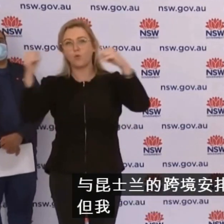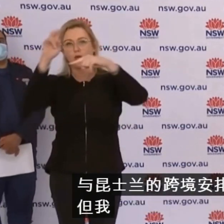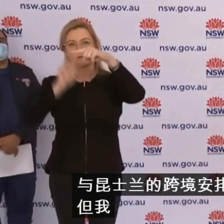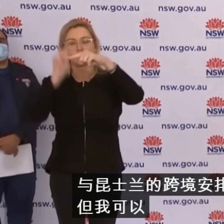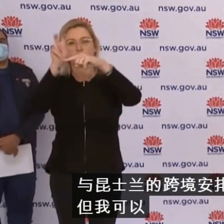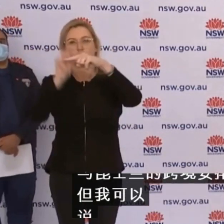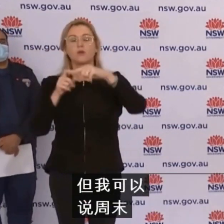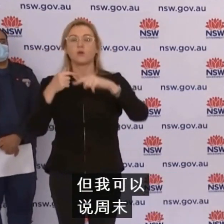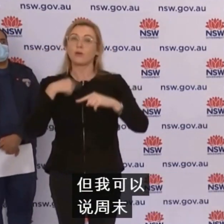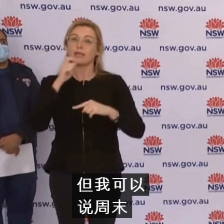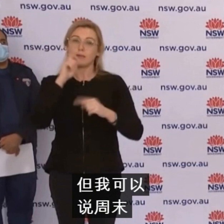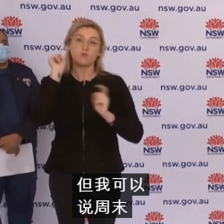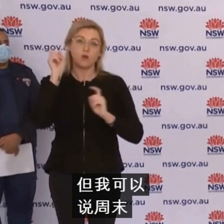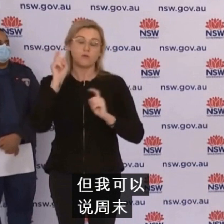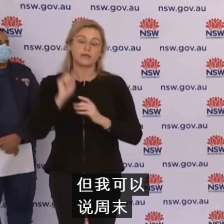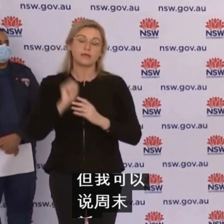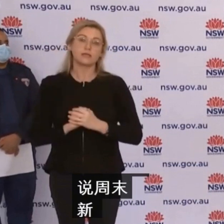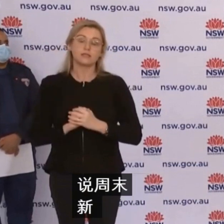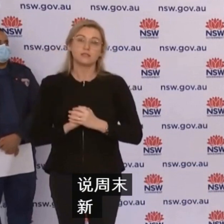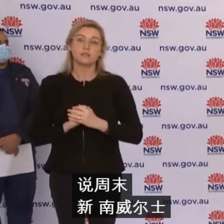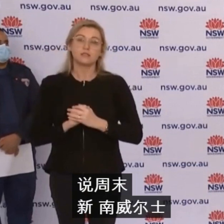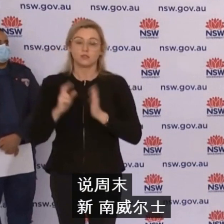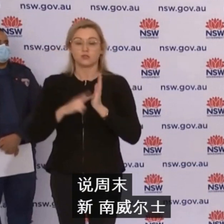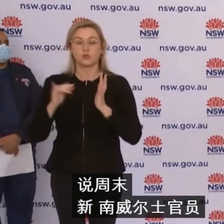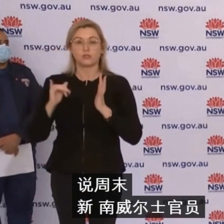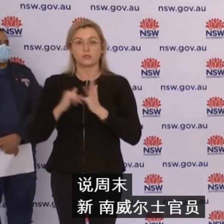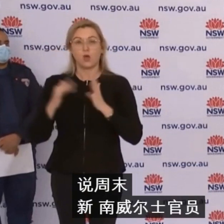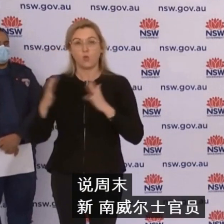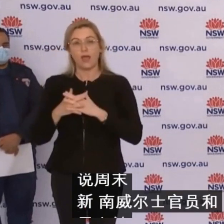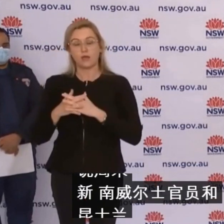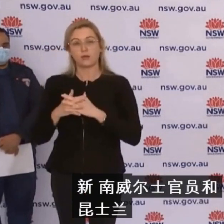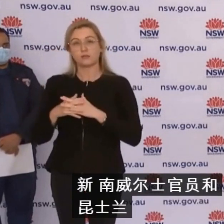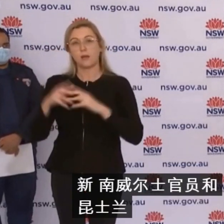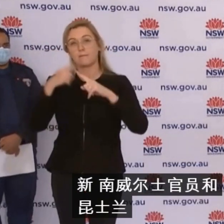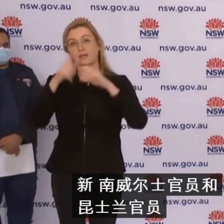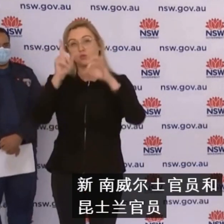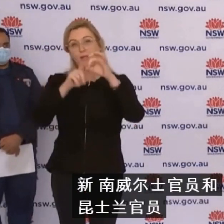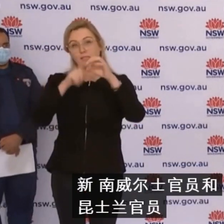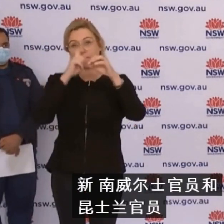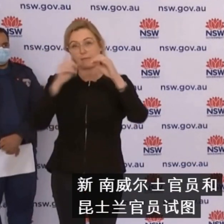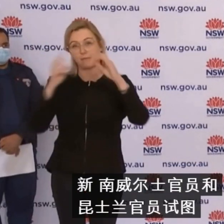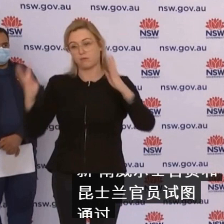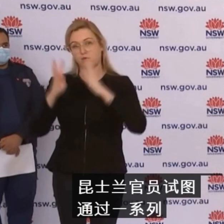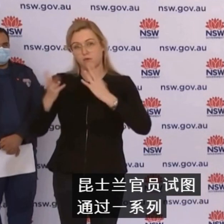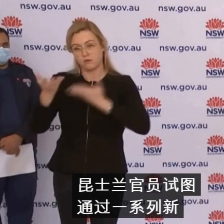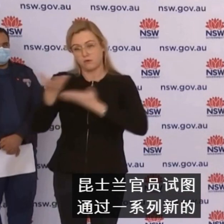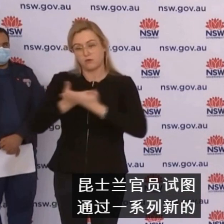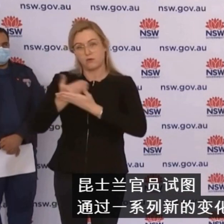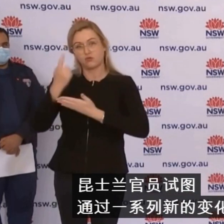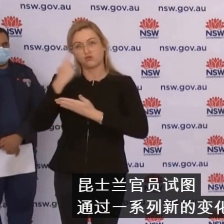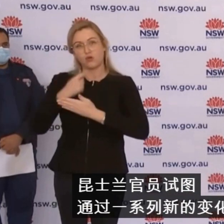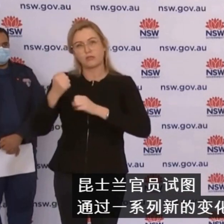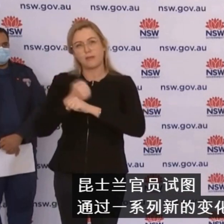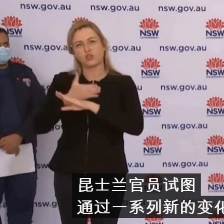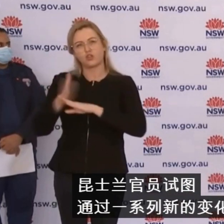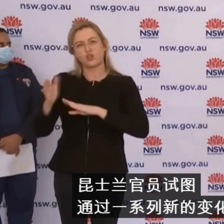but I can say that over the weekend, New South Wales officials, along with Queensland officials, have tried to work through a series of